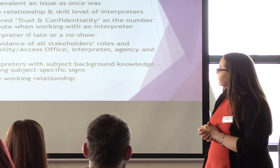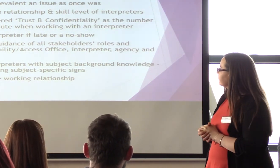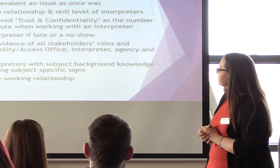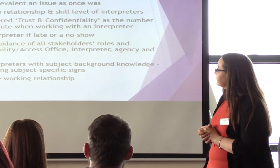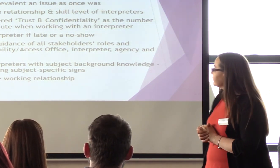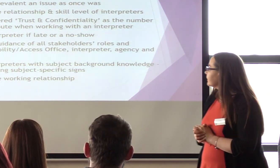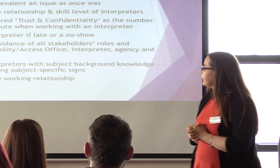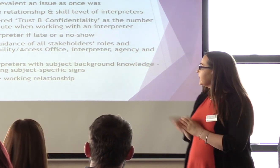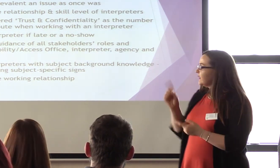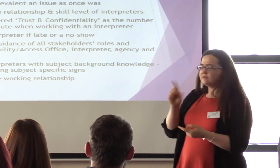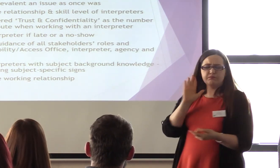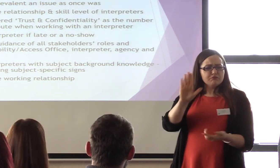the interpreter and the deaf student.